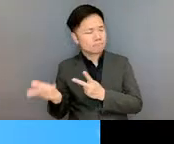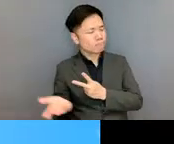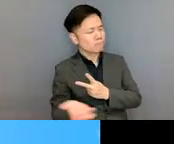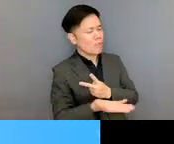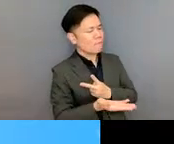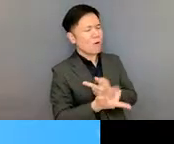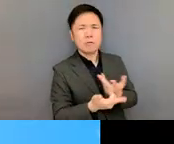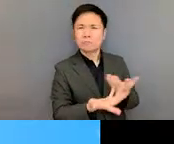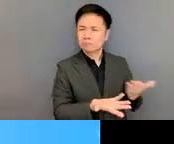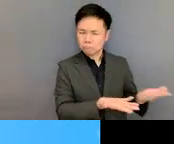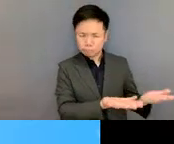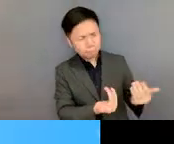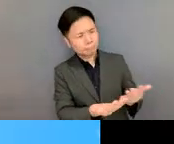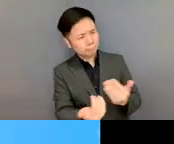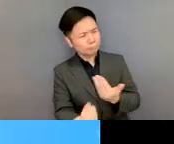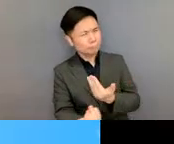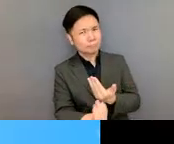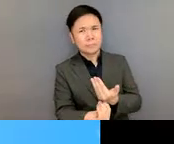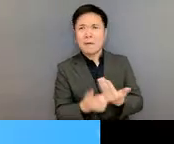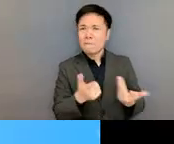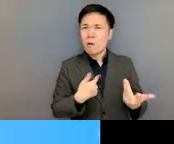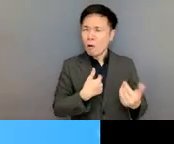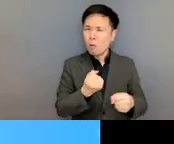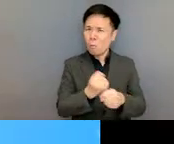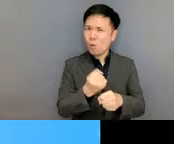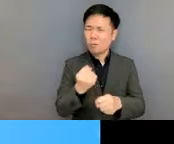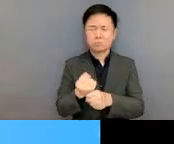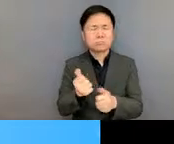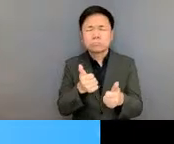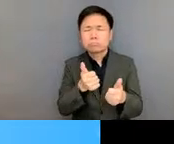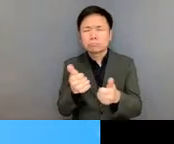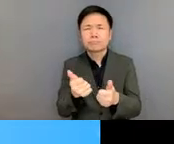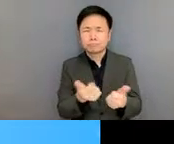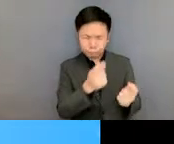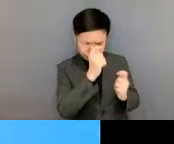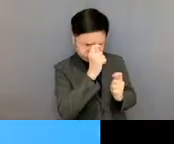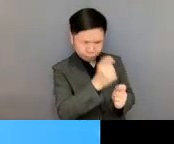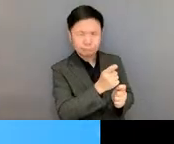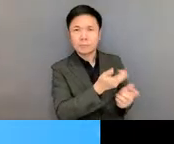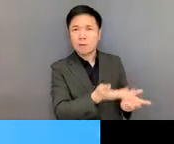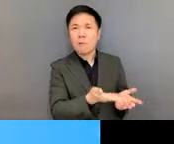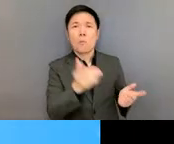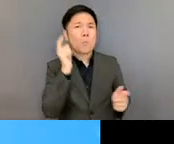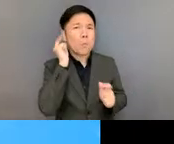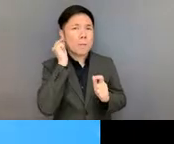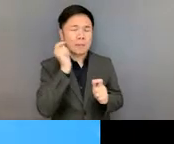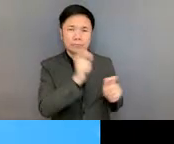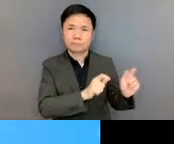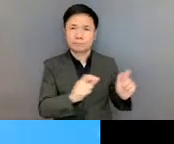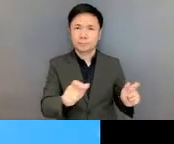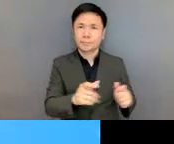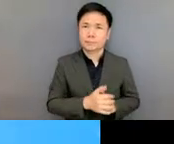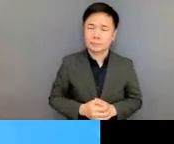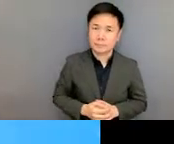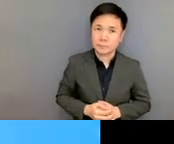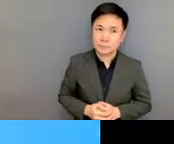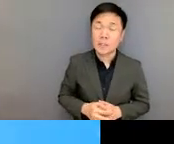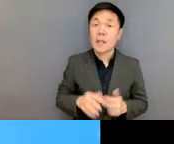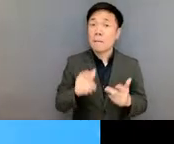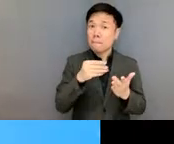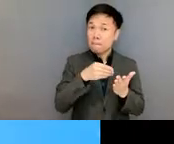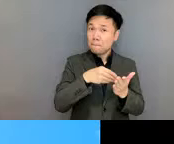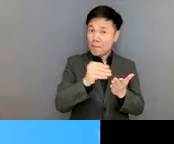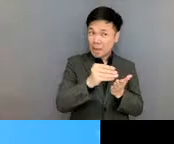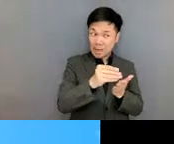access to decent work. Not only should we have equal pay, but the work must